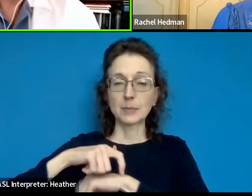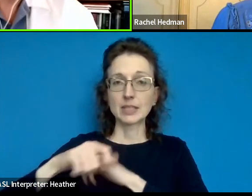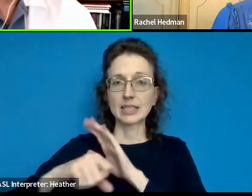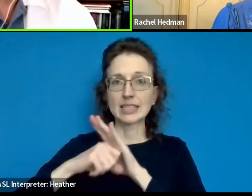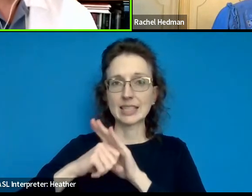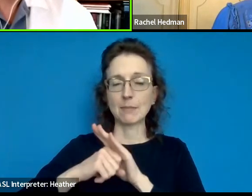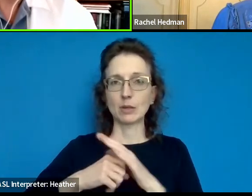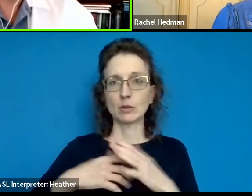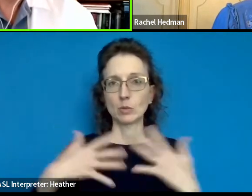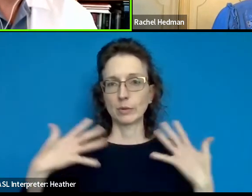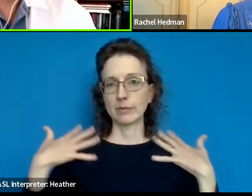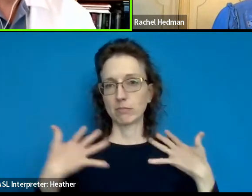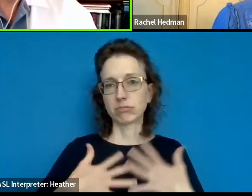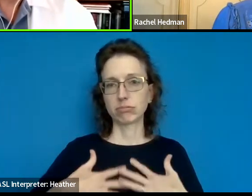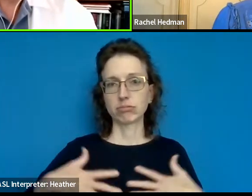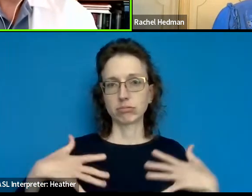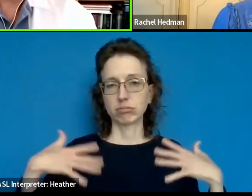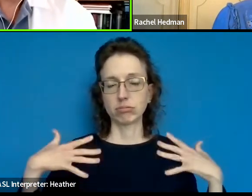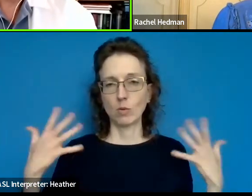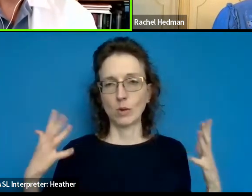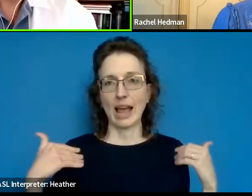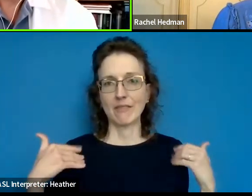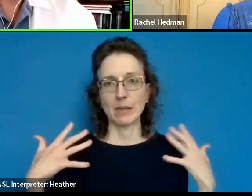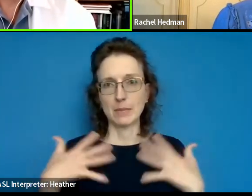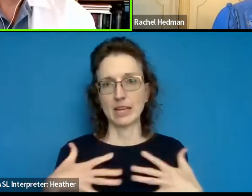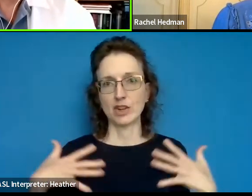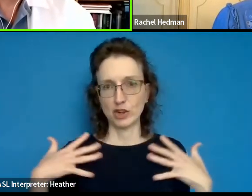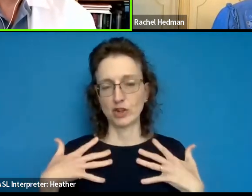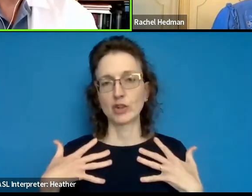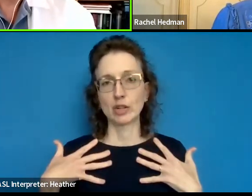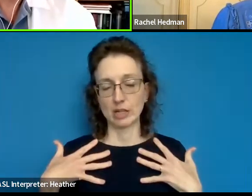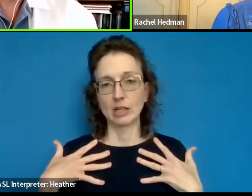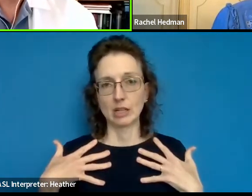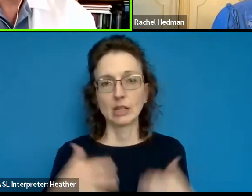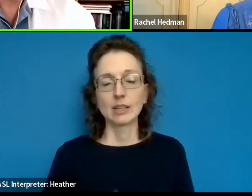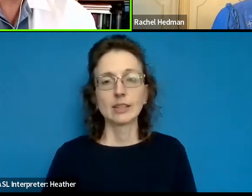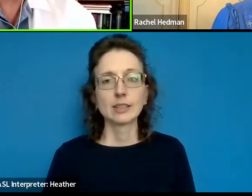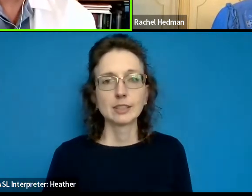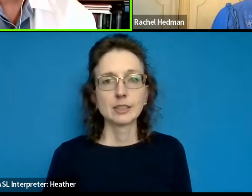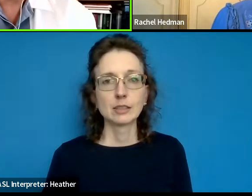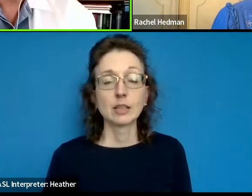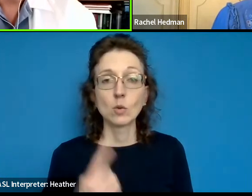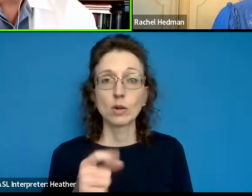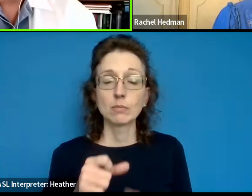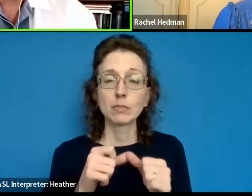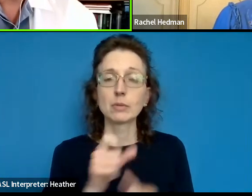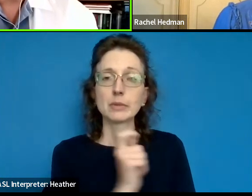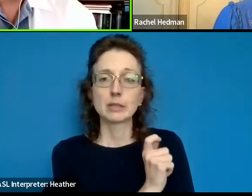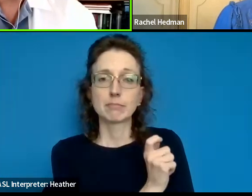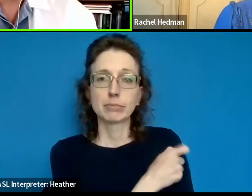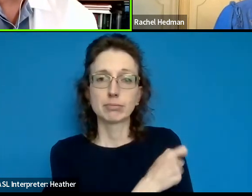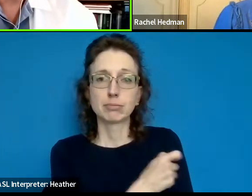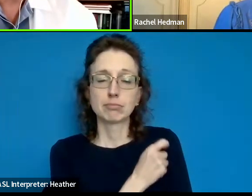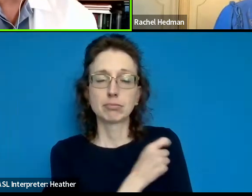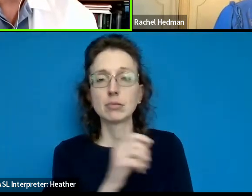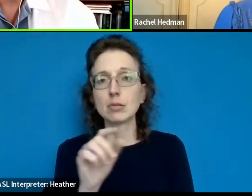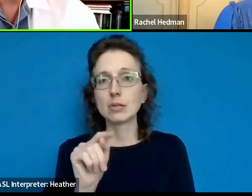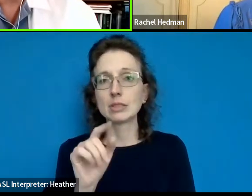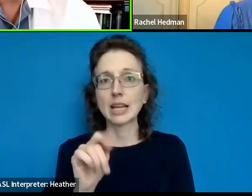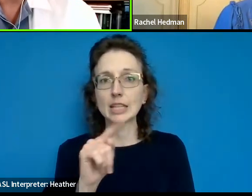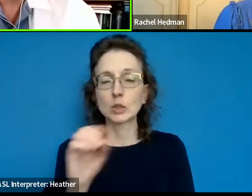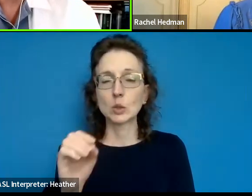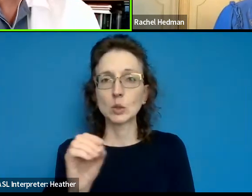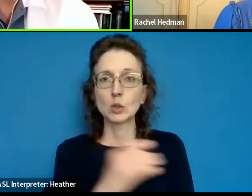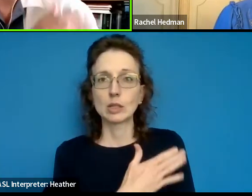would already people would wear them. And then the one that is permanent is tattooing, because you walk around with the